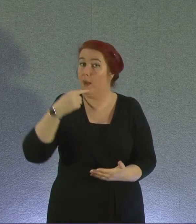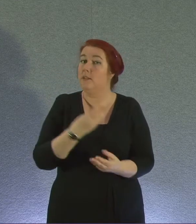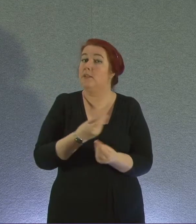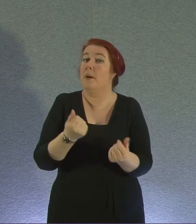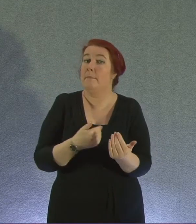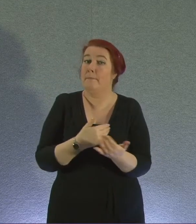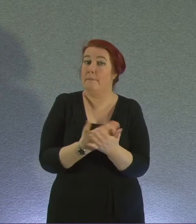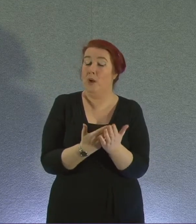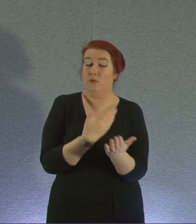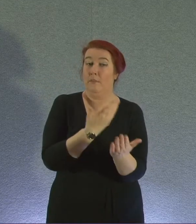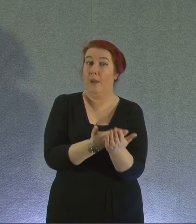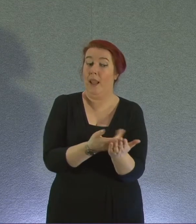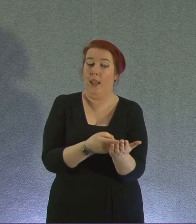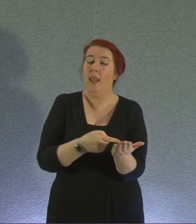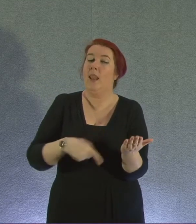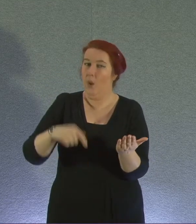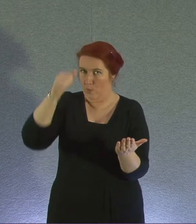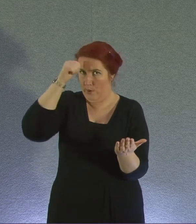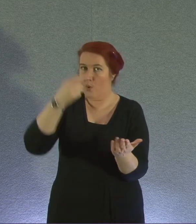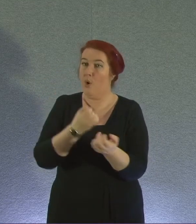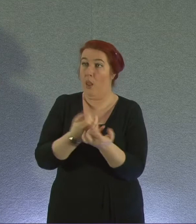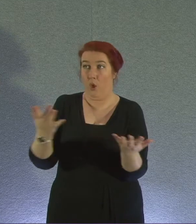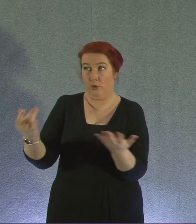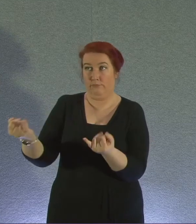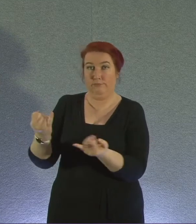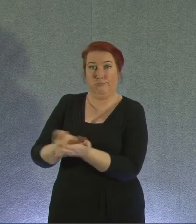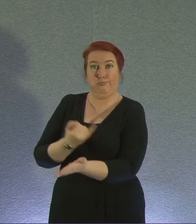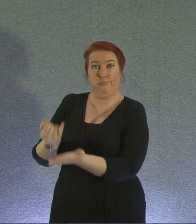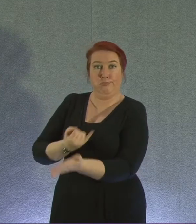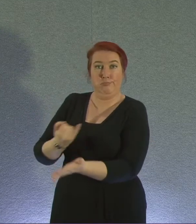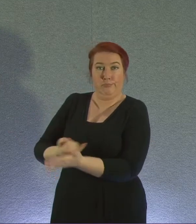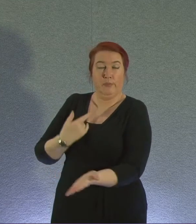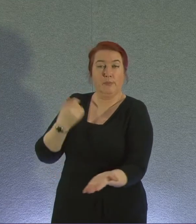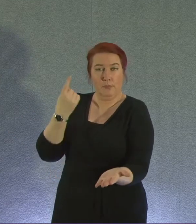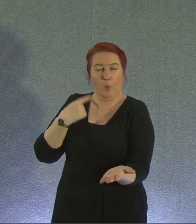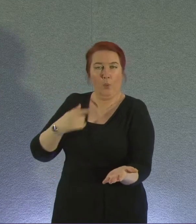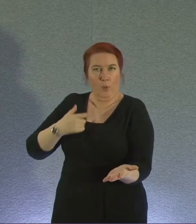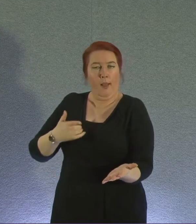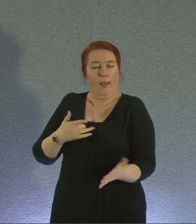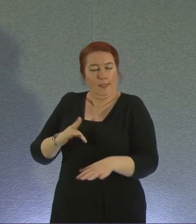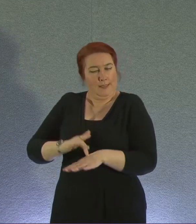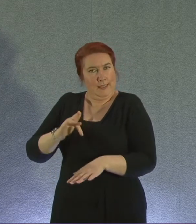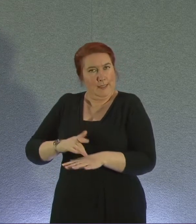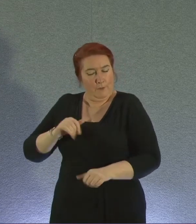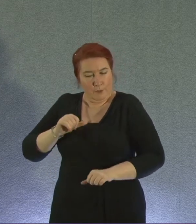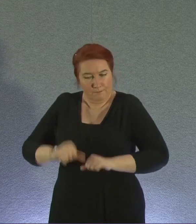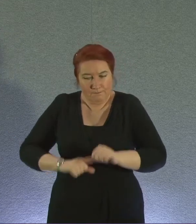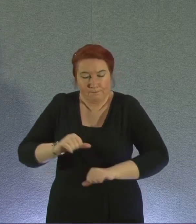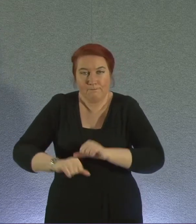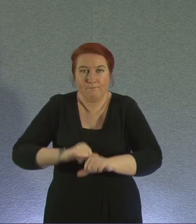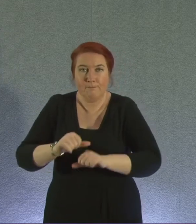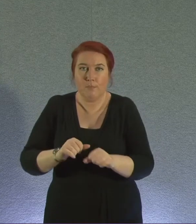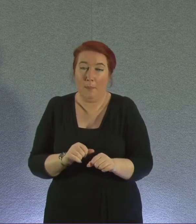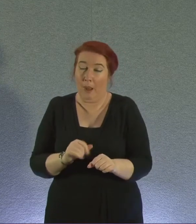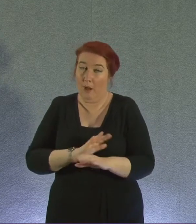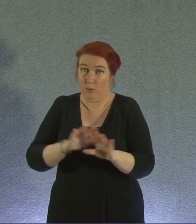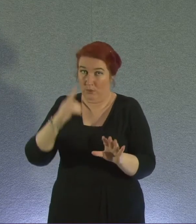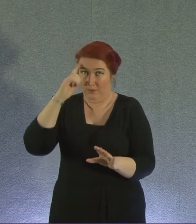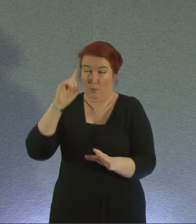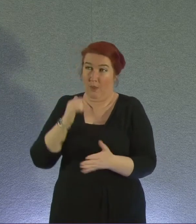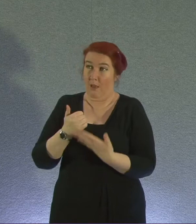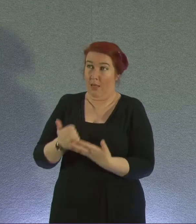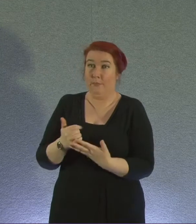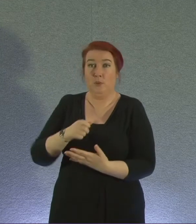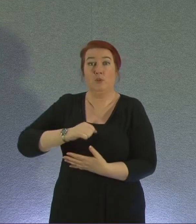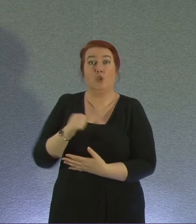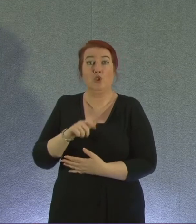bill that were not unanimously agreed, and therefore we will operate in that way. But I don't think it would help any of the people of Scotland if we were to